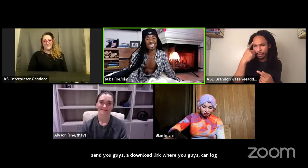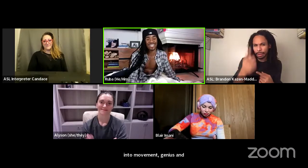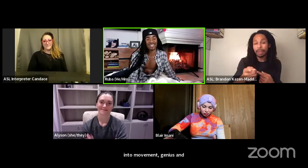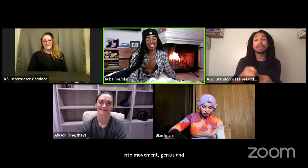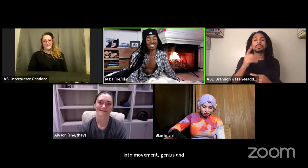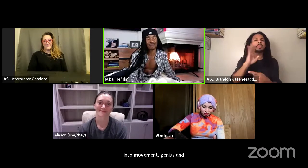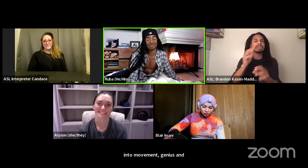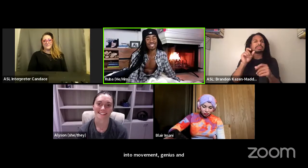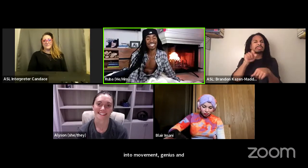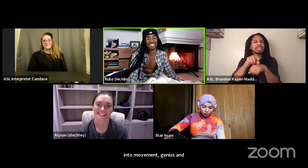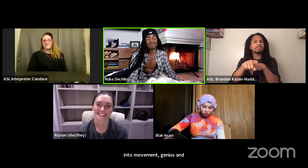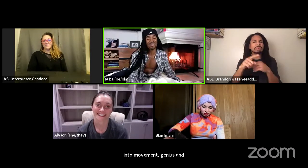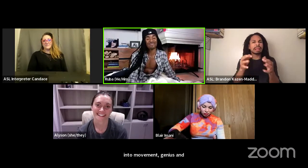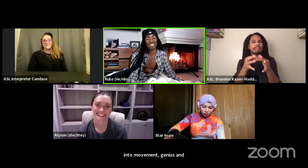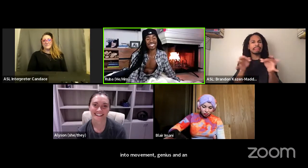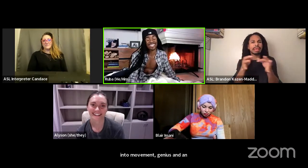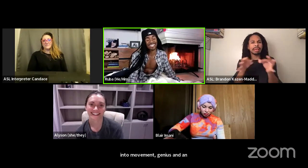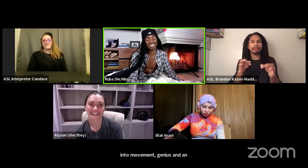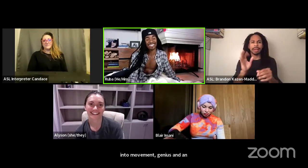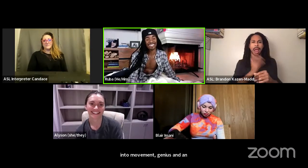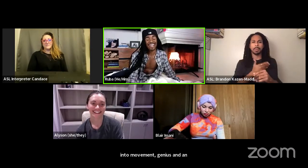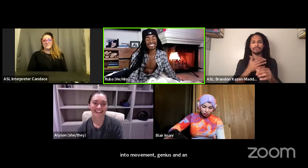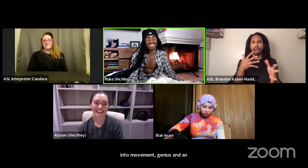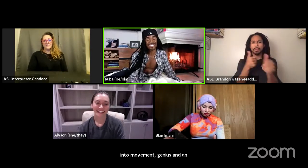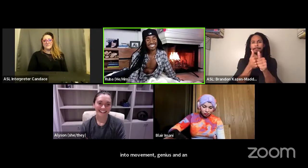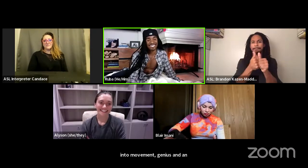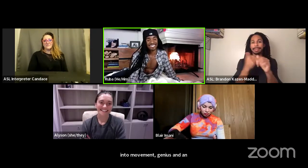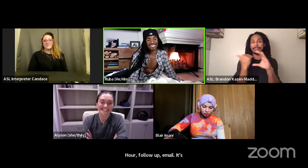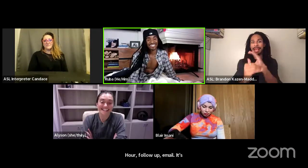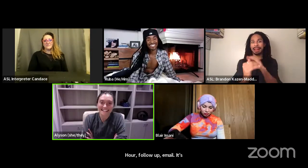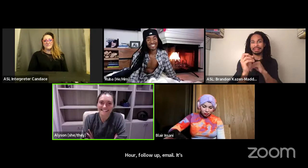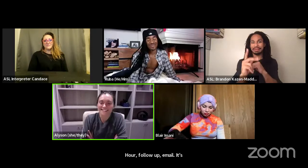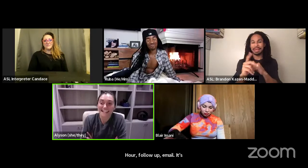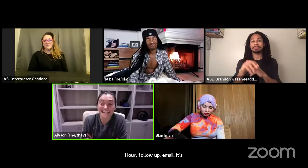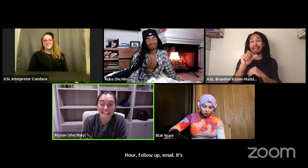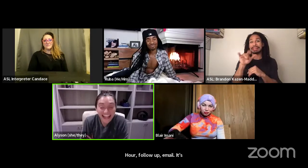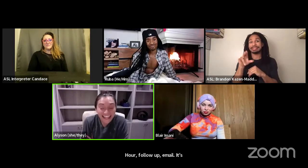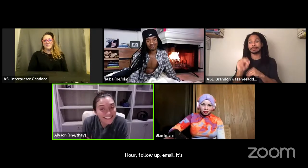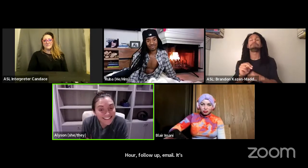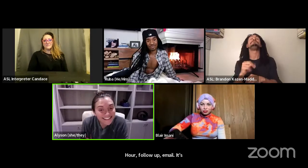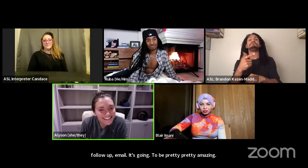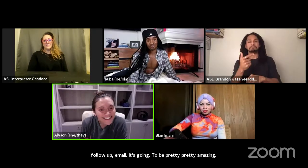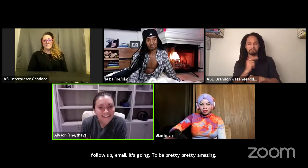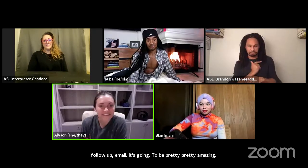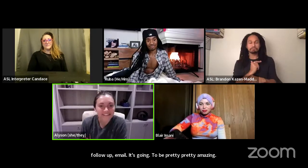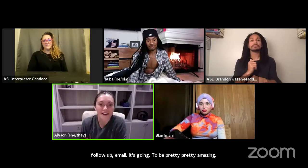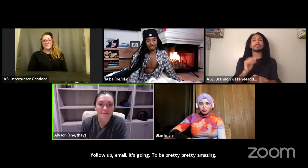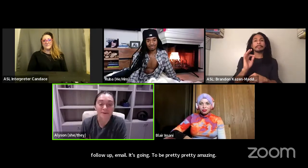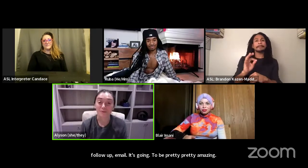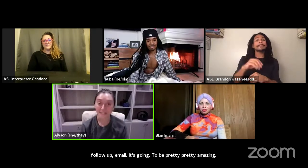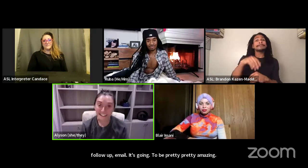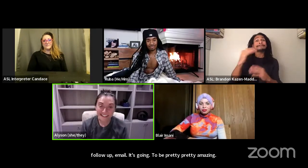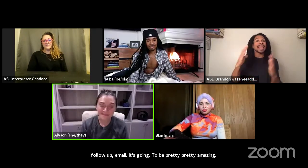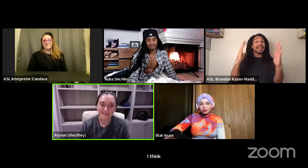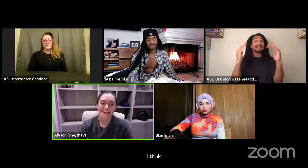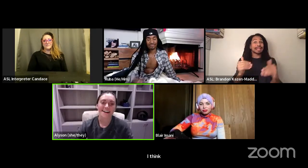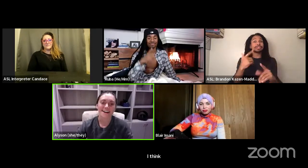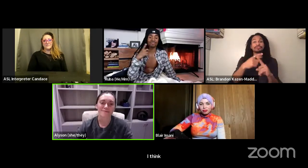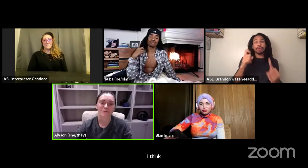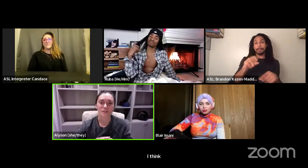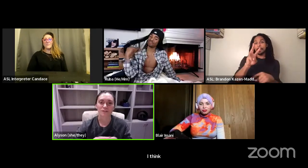follow-up email. It's gonna be pretty amazing, I think. Allison? Yes. Okay, next, from